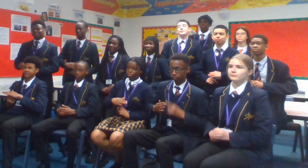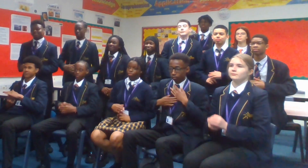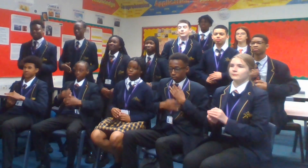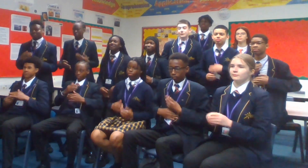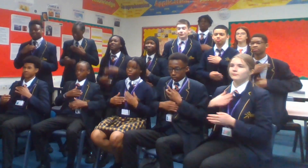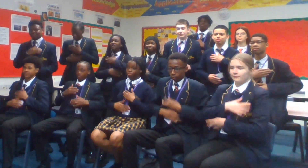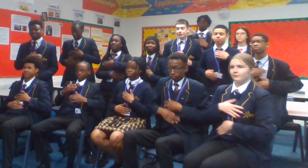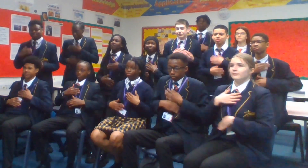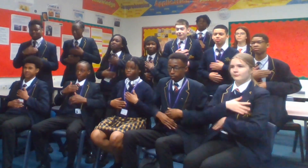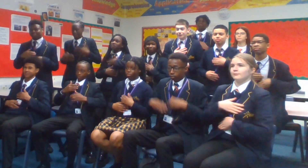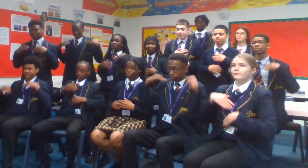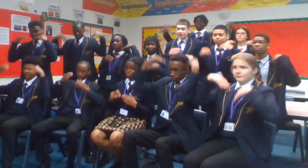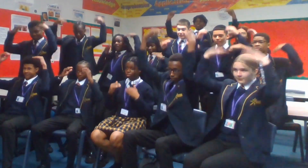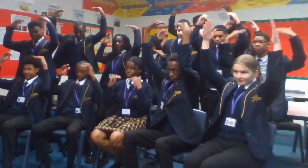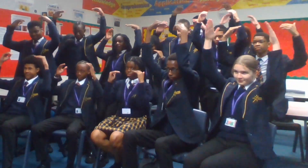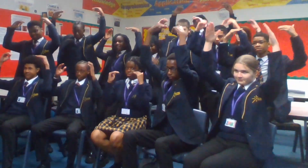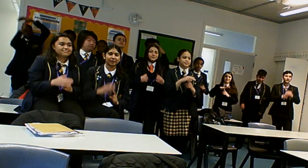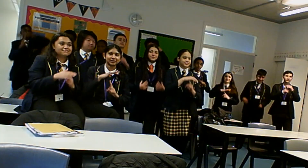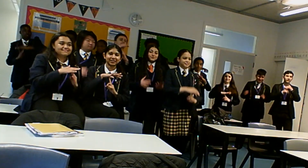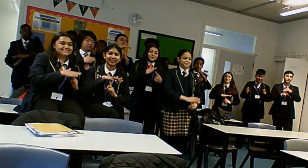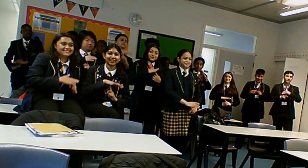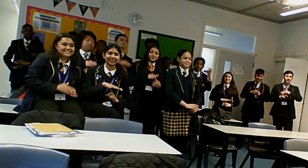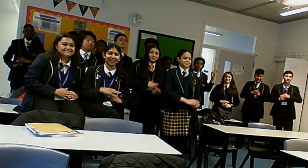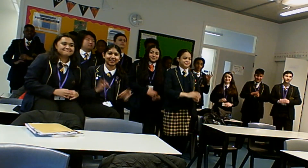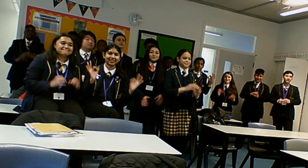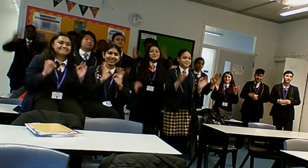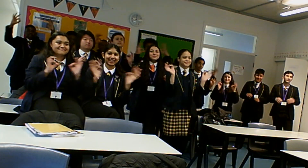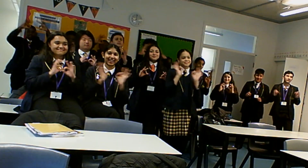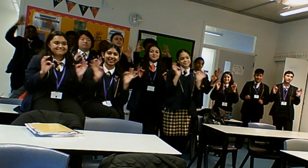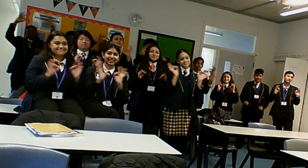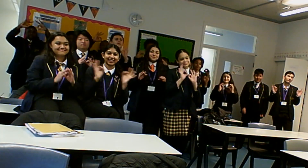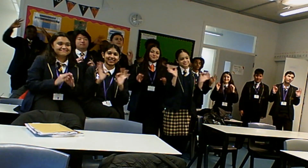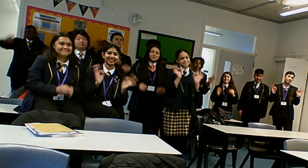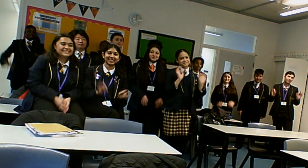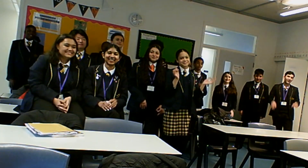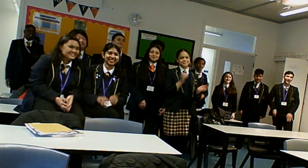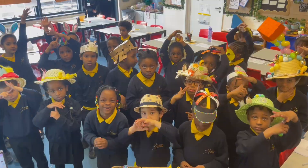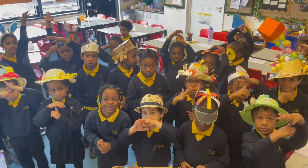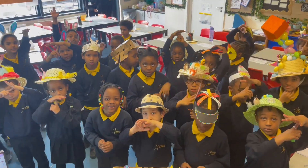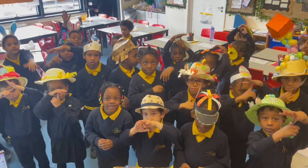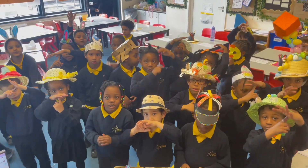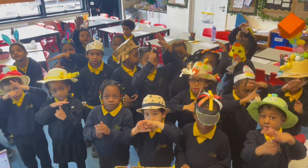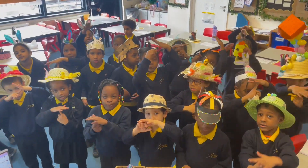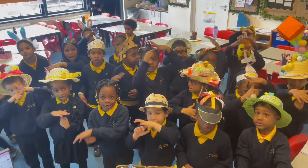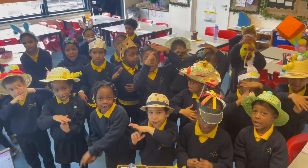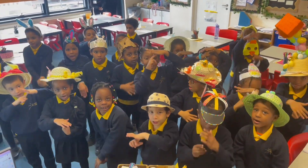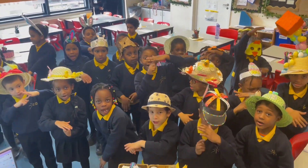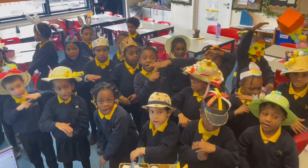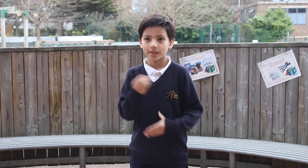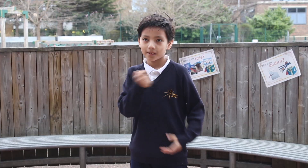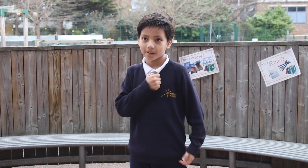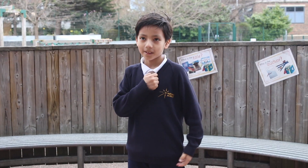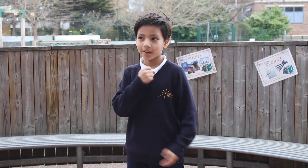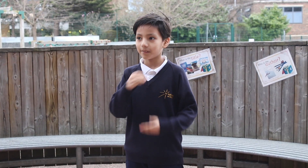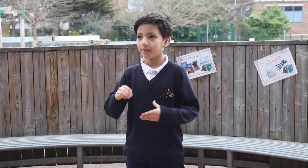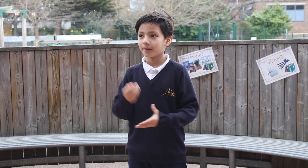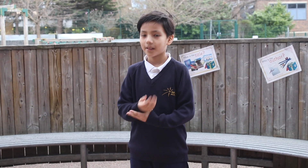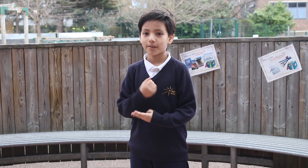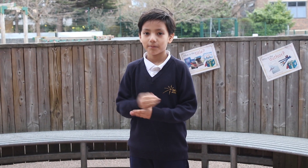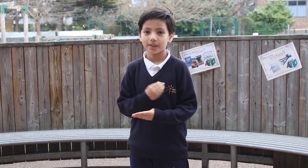down, and love is too hard. Bring me down, can't know you. Bring me down, I said, because I'm happy.